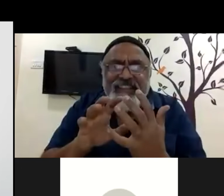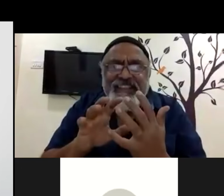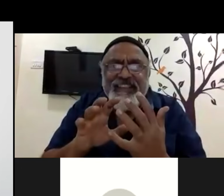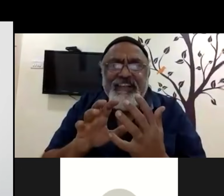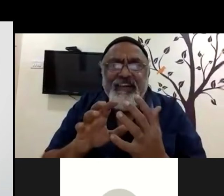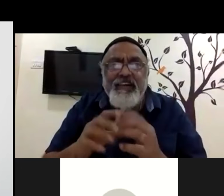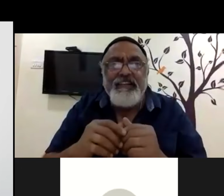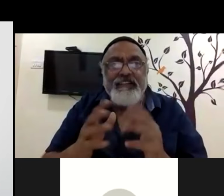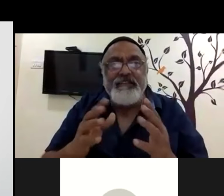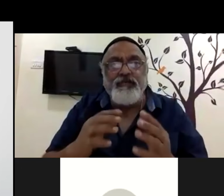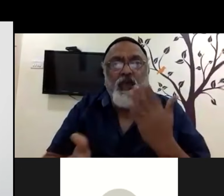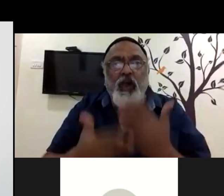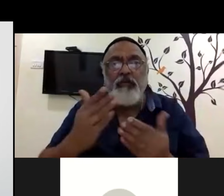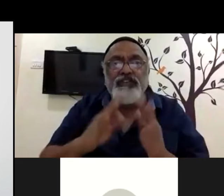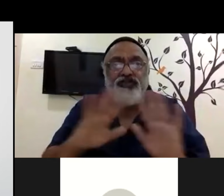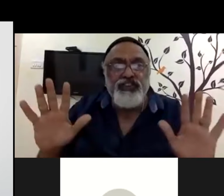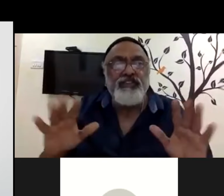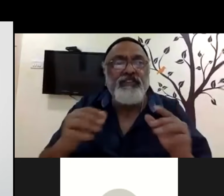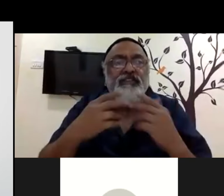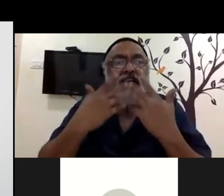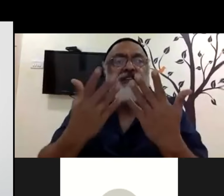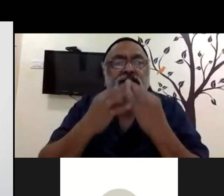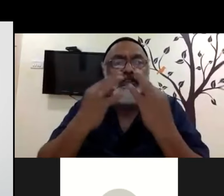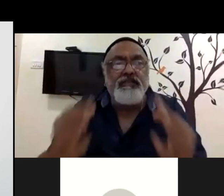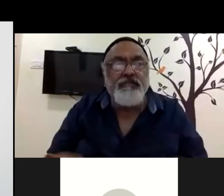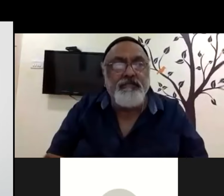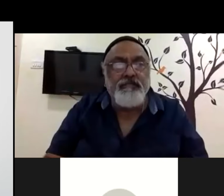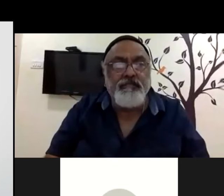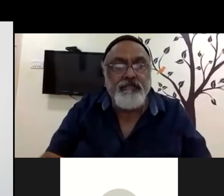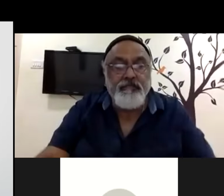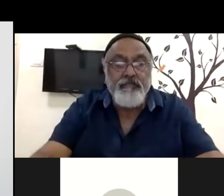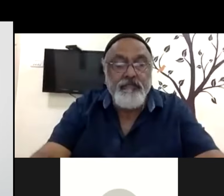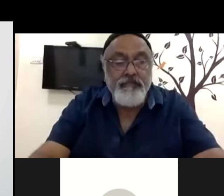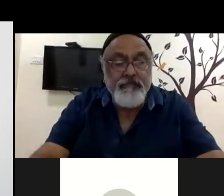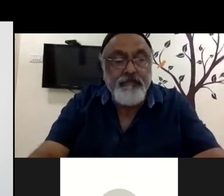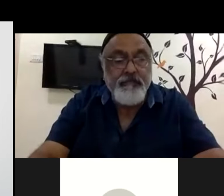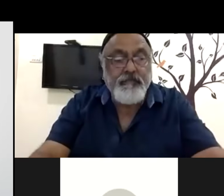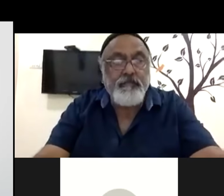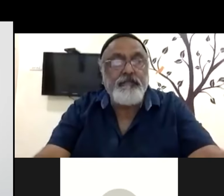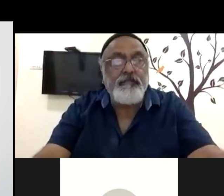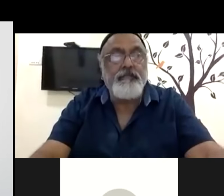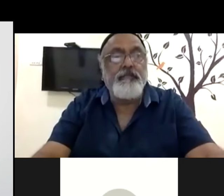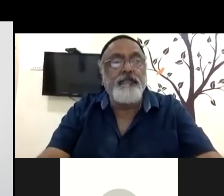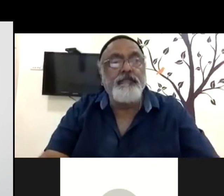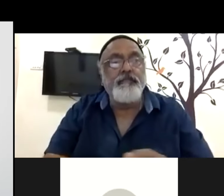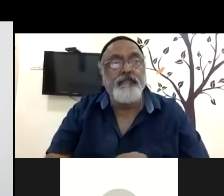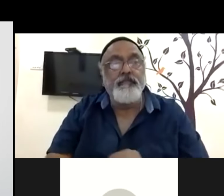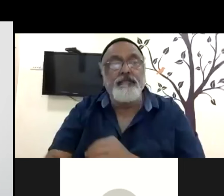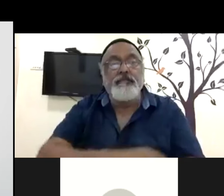heading towards the end now, so for today. So if you have any questions, please,